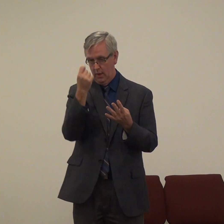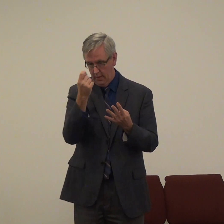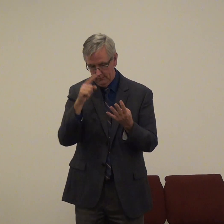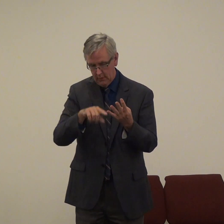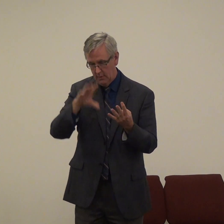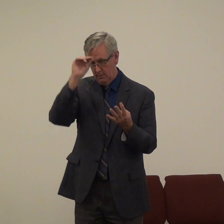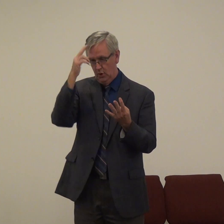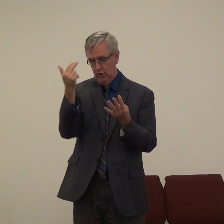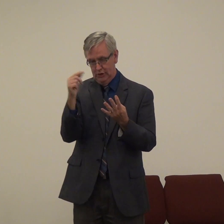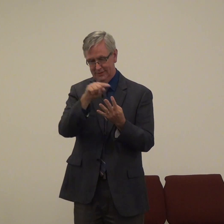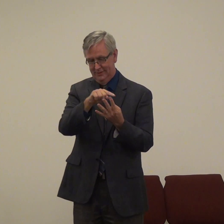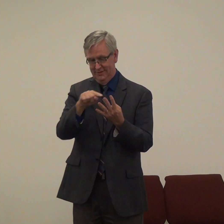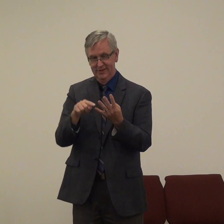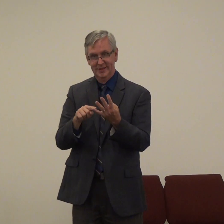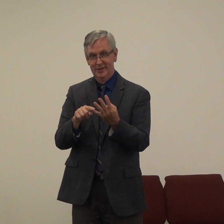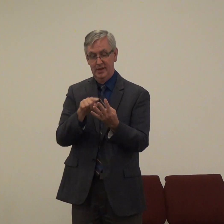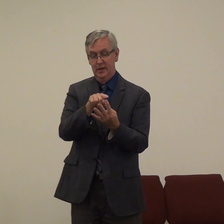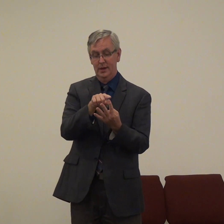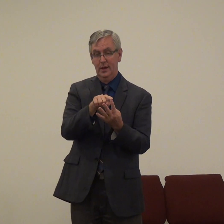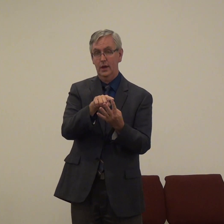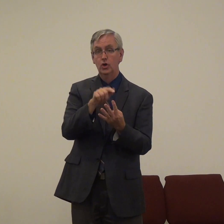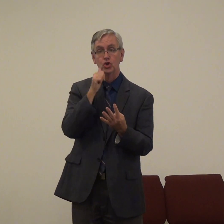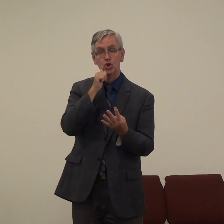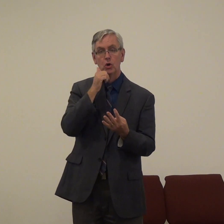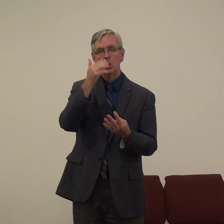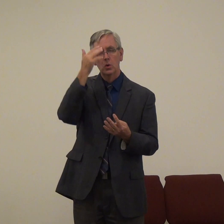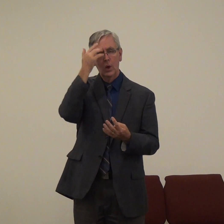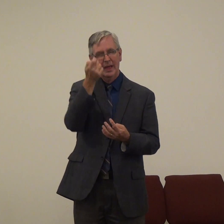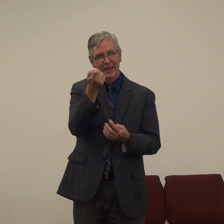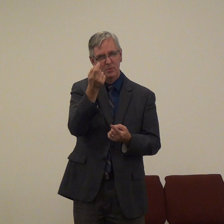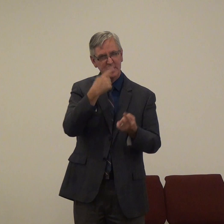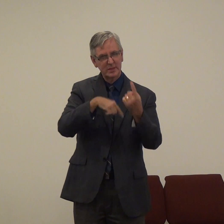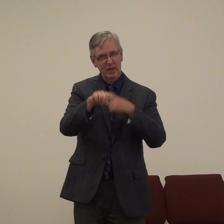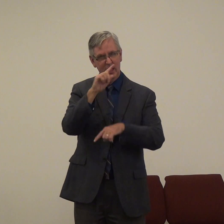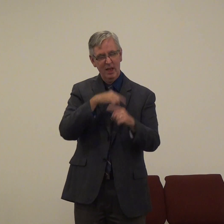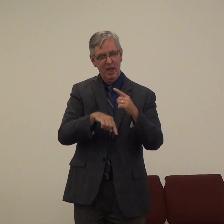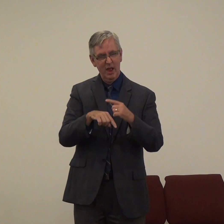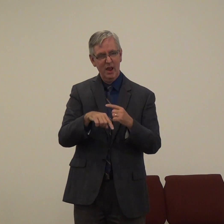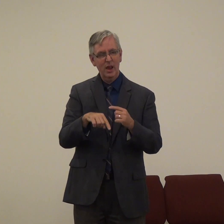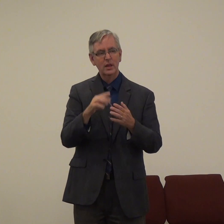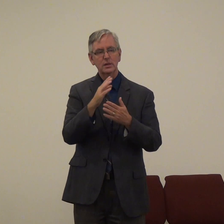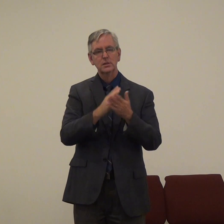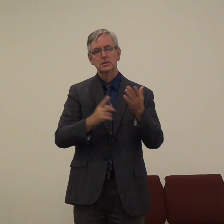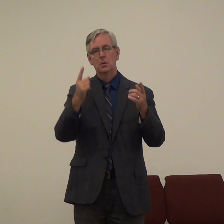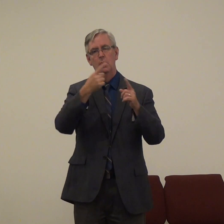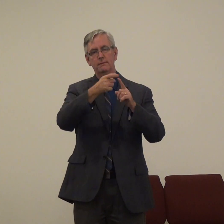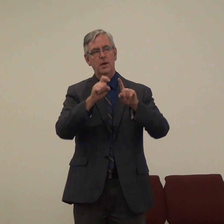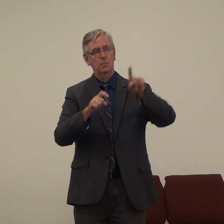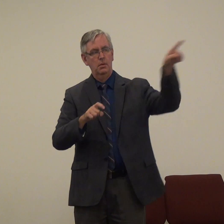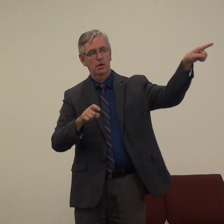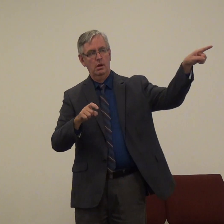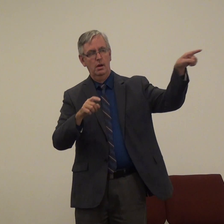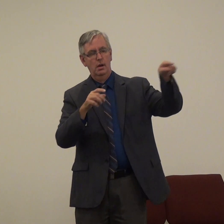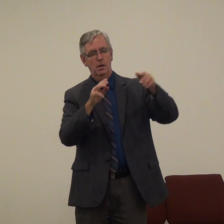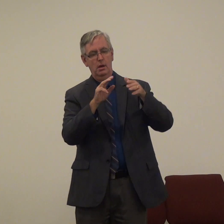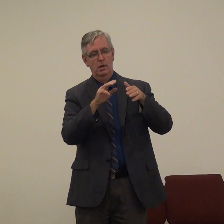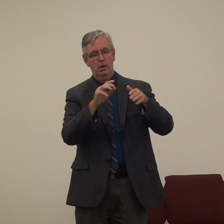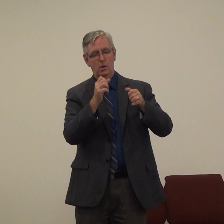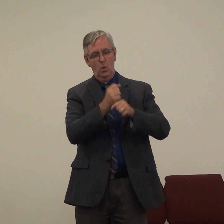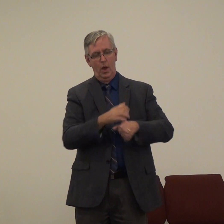9, a boy that was 11, and a boy that was 13, and these were all deaf. The little girl knew some sign language because somebody had come